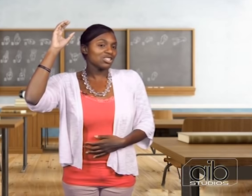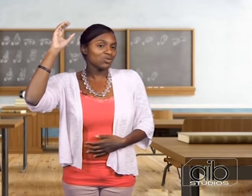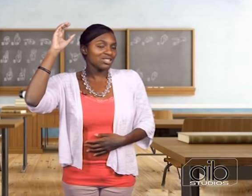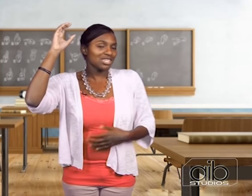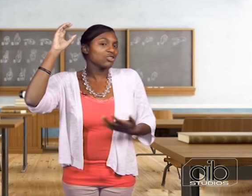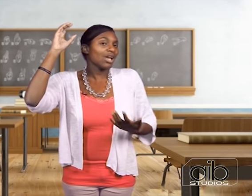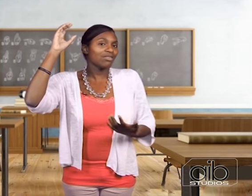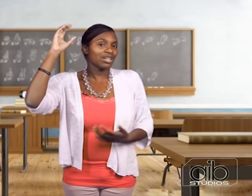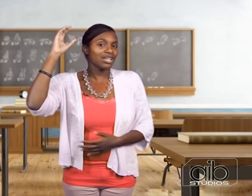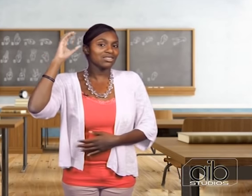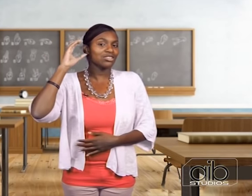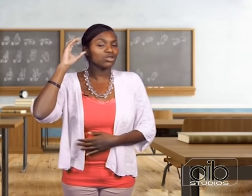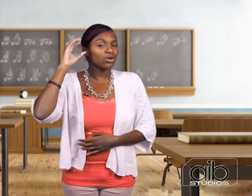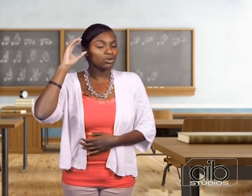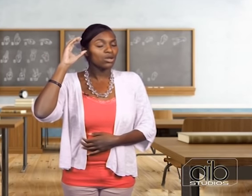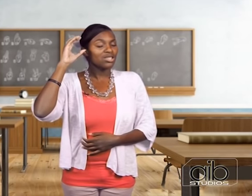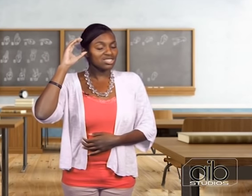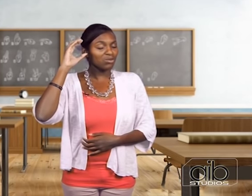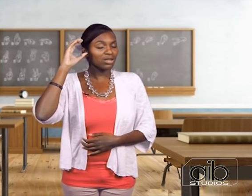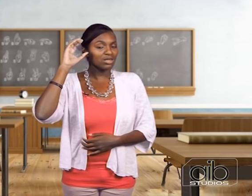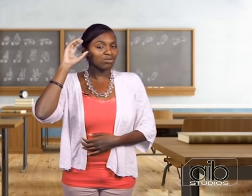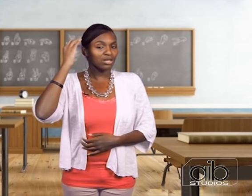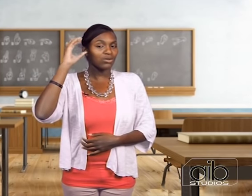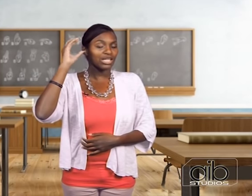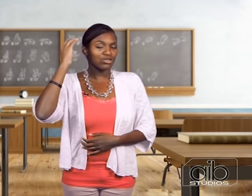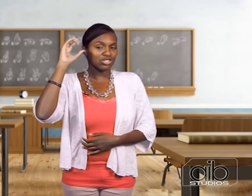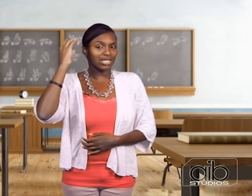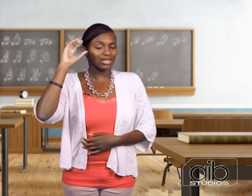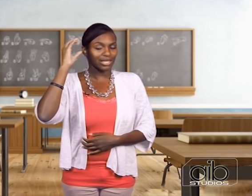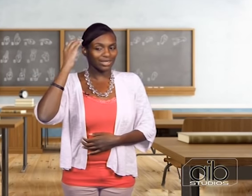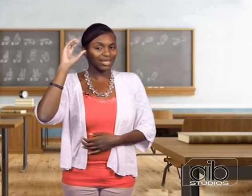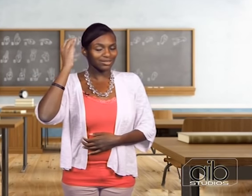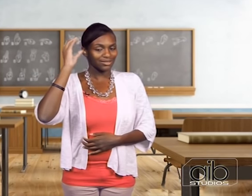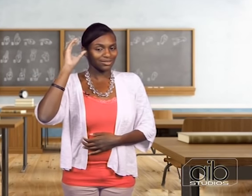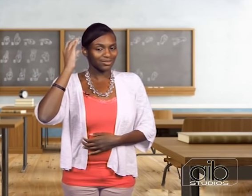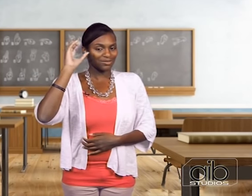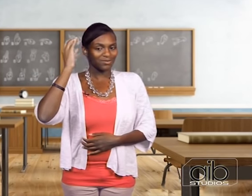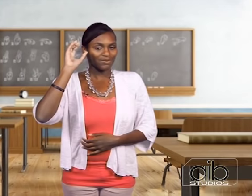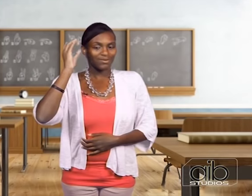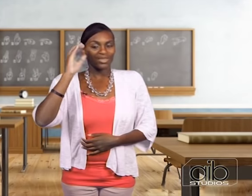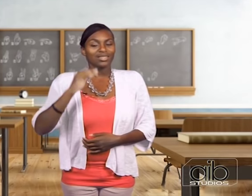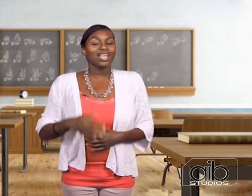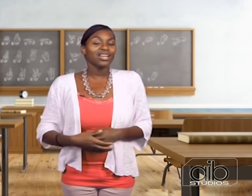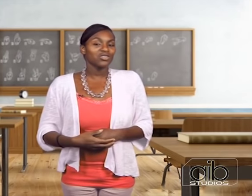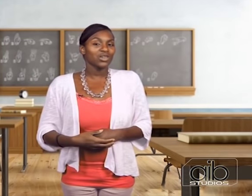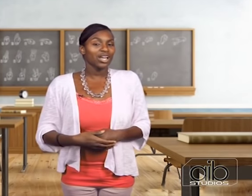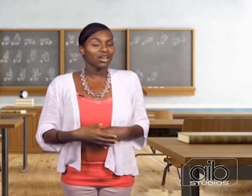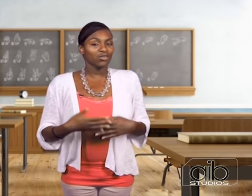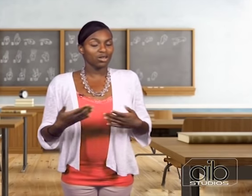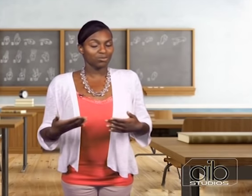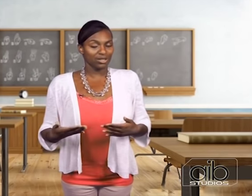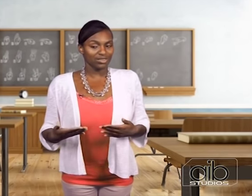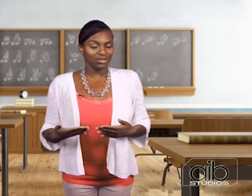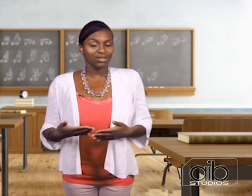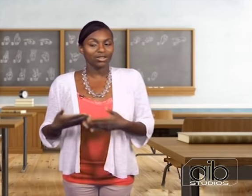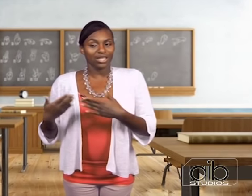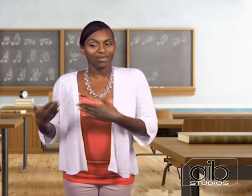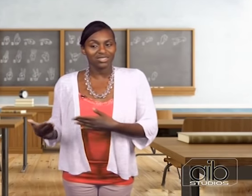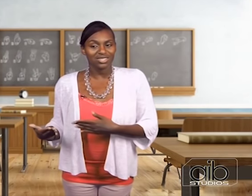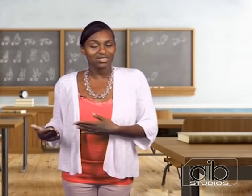just want to say you have a cousin, you go somewhere in the middle and you shake it like that. Now, if you have a brother or you have a